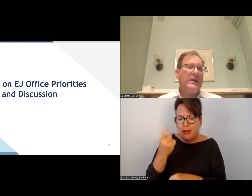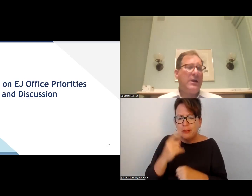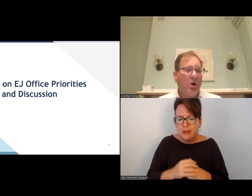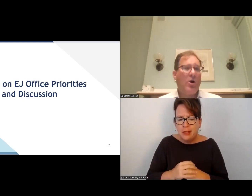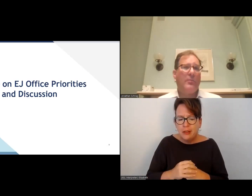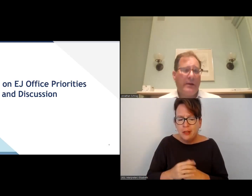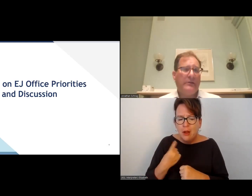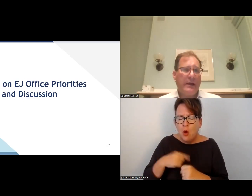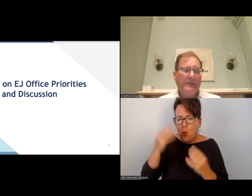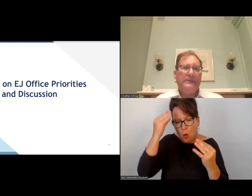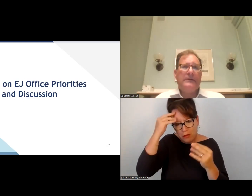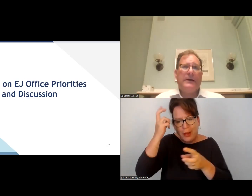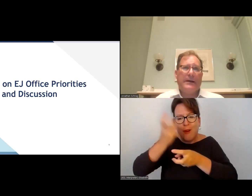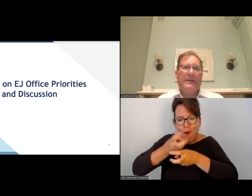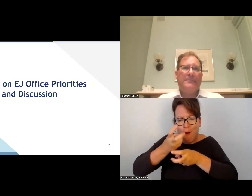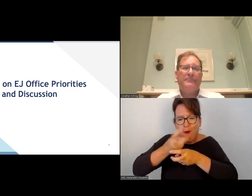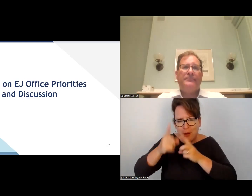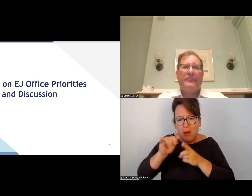We're thinking hard about that.